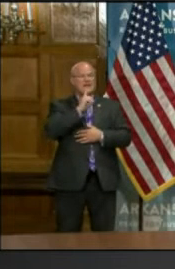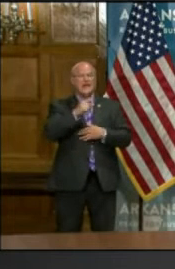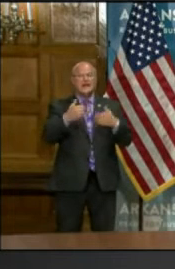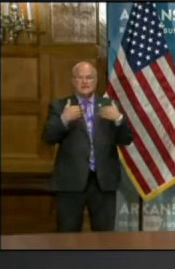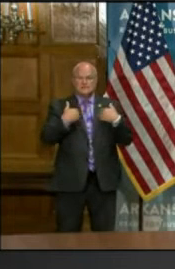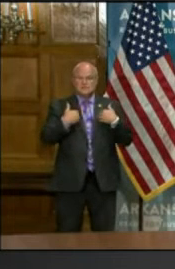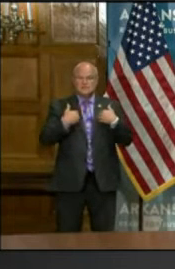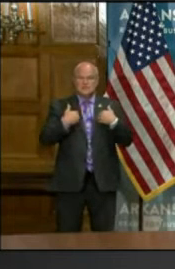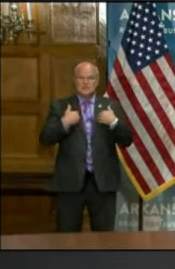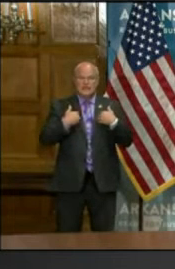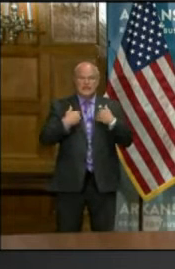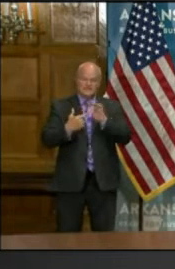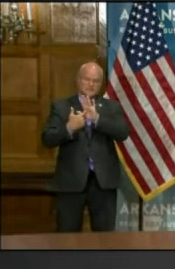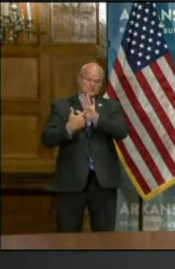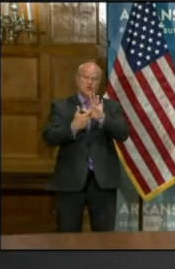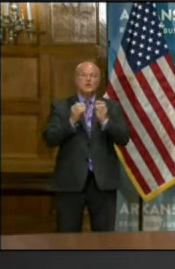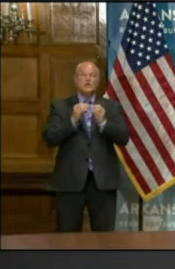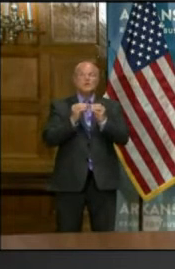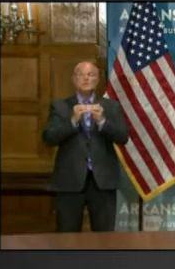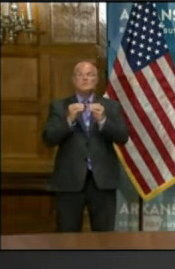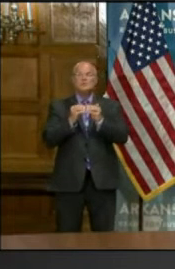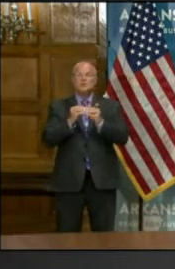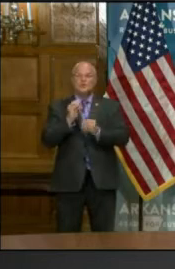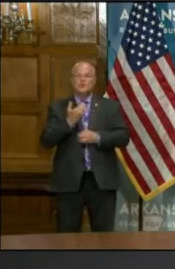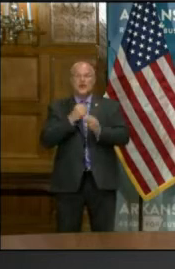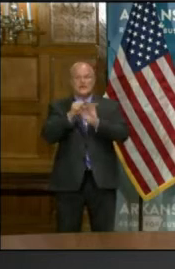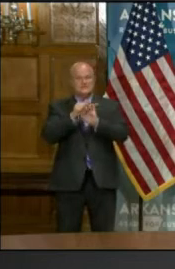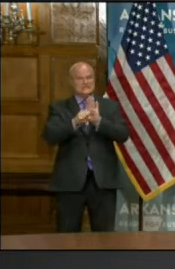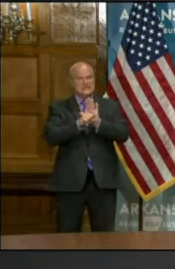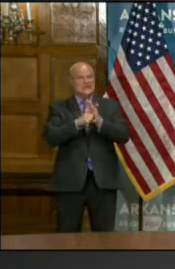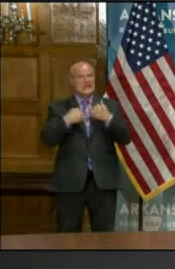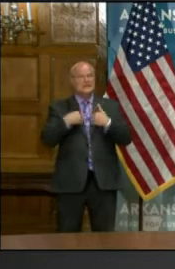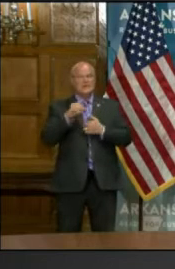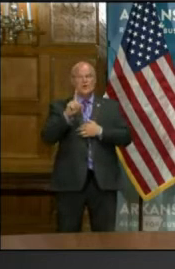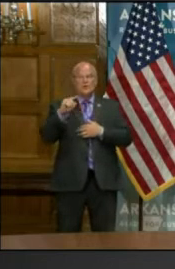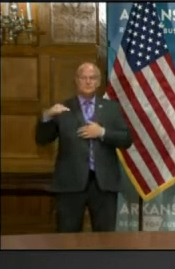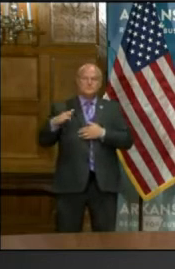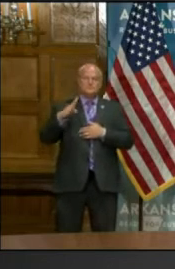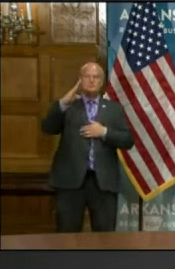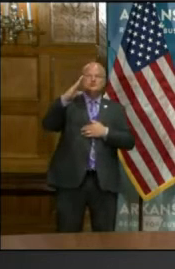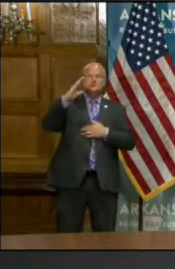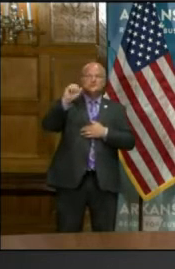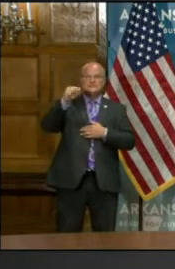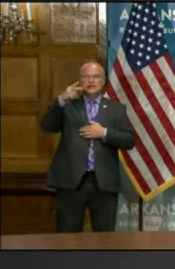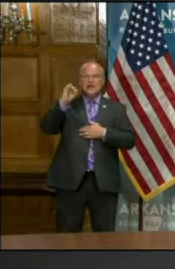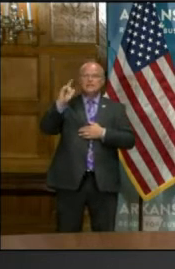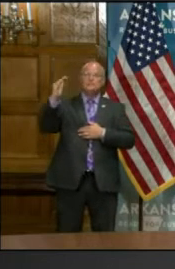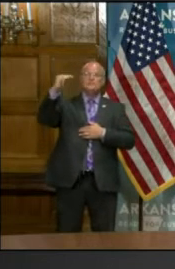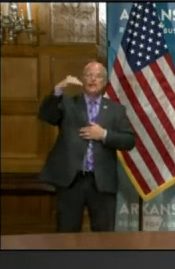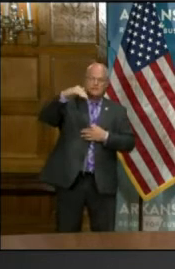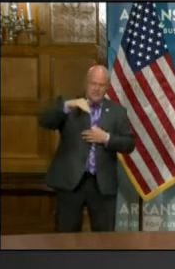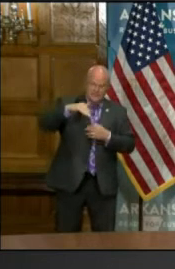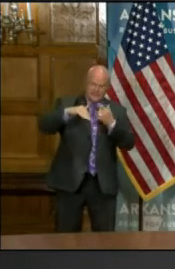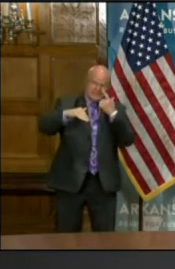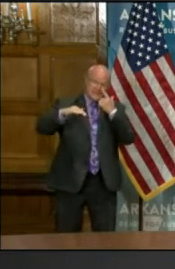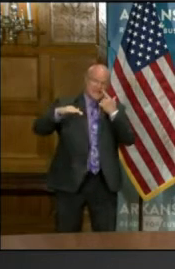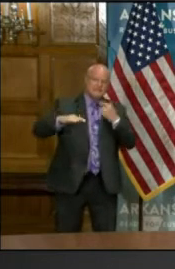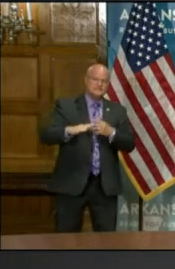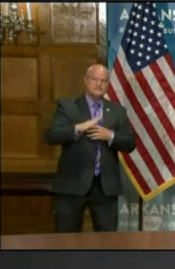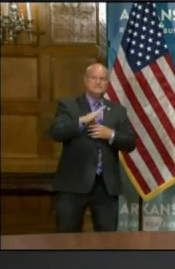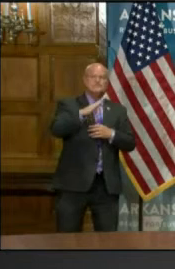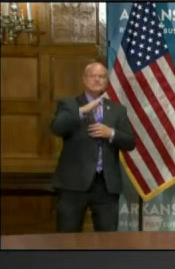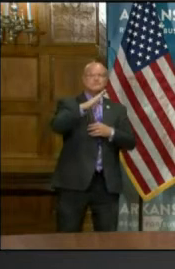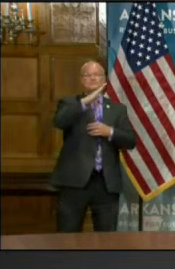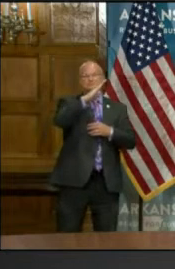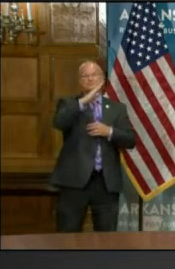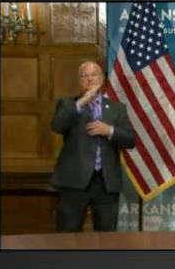actually had, reflecting more of our state, you had one peak in April, it came down, and then there's a little bit of trend